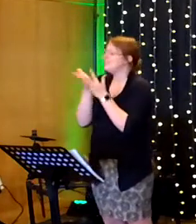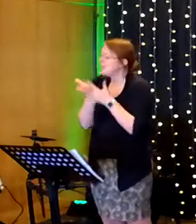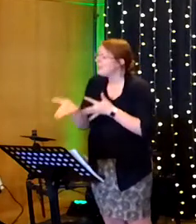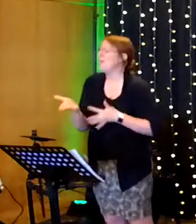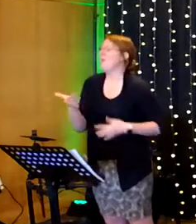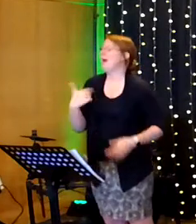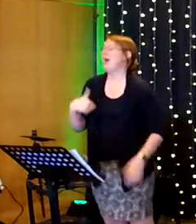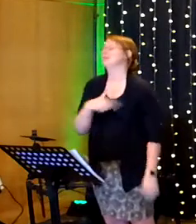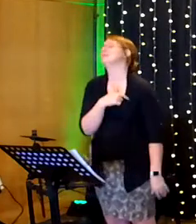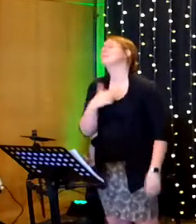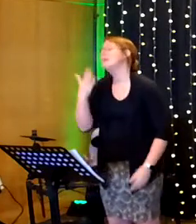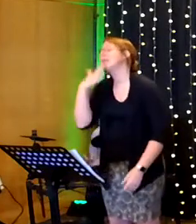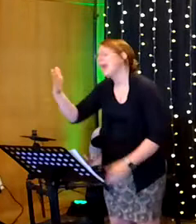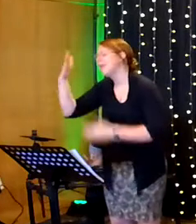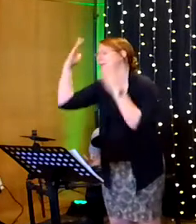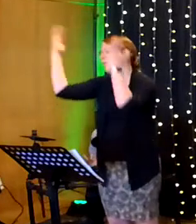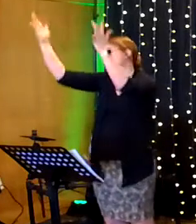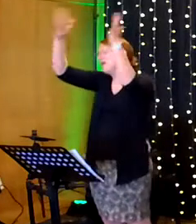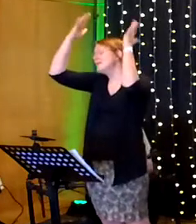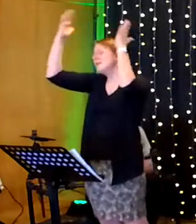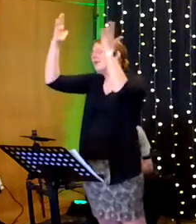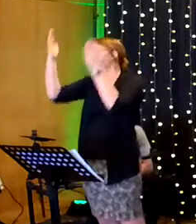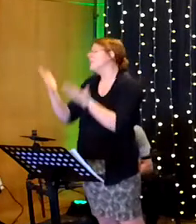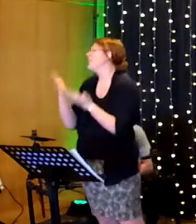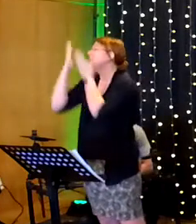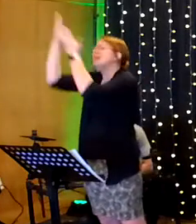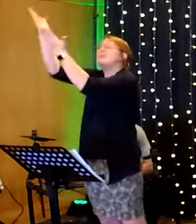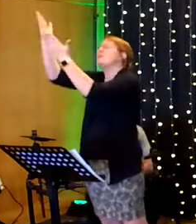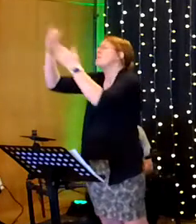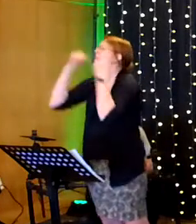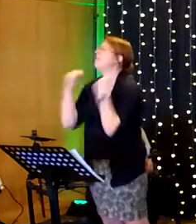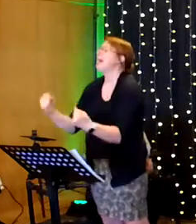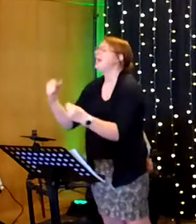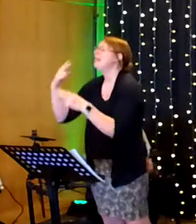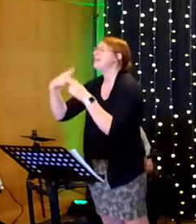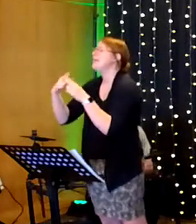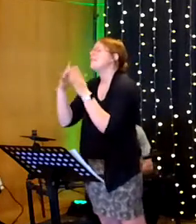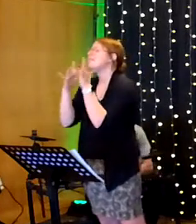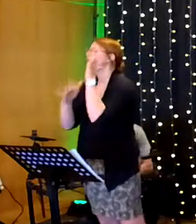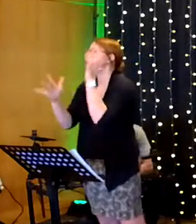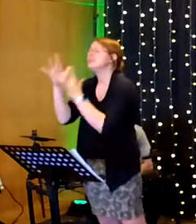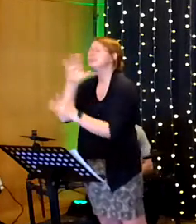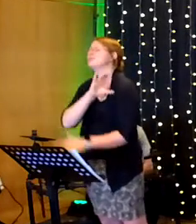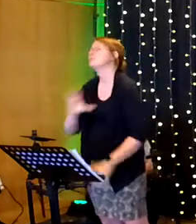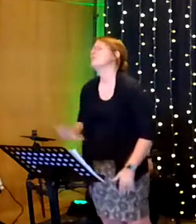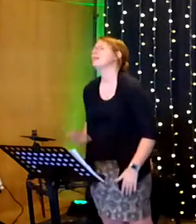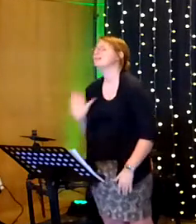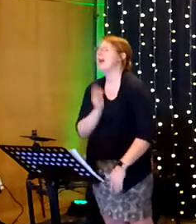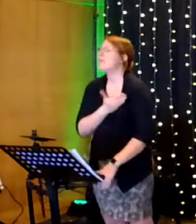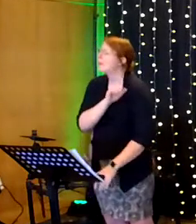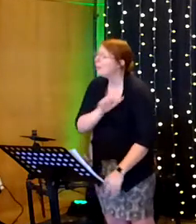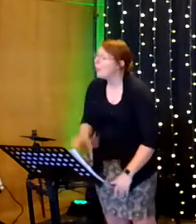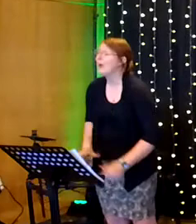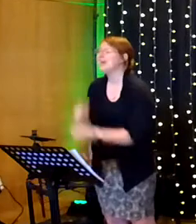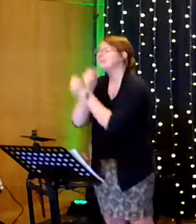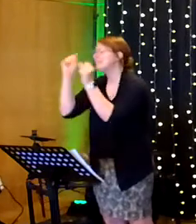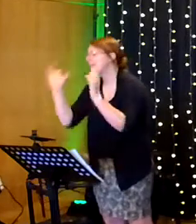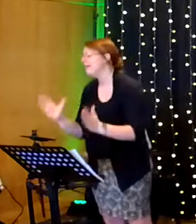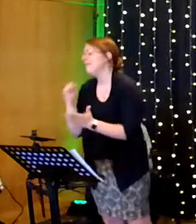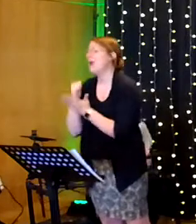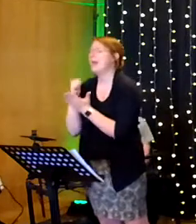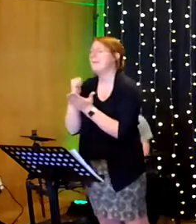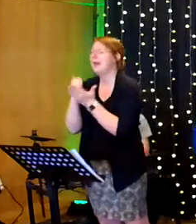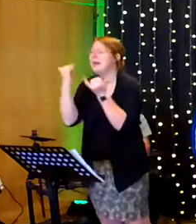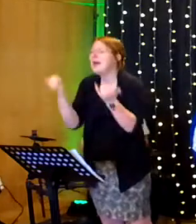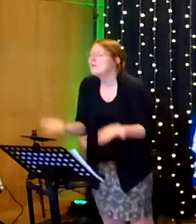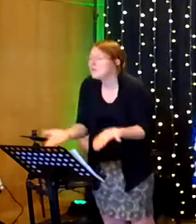you. We thank you. We praise you. And we lift you up in the mighty name of our Lord and Savior, Jesus Christ. Amen. All right, now let